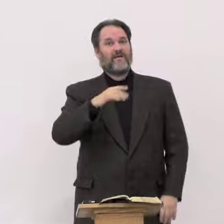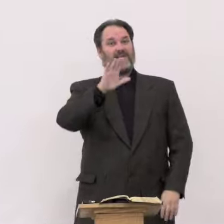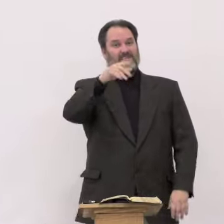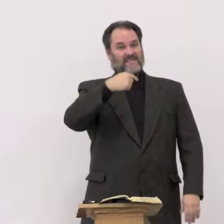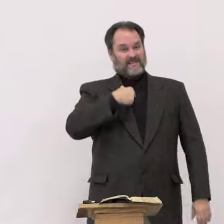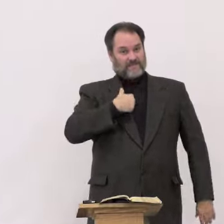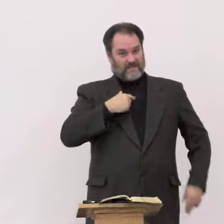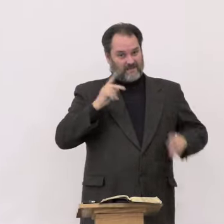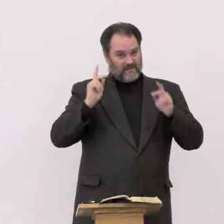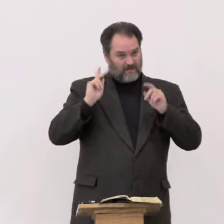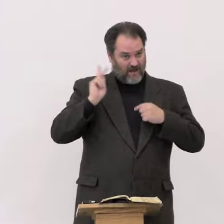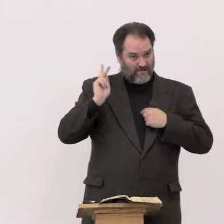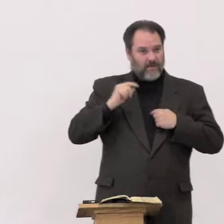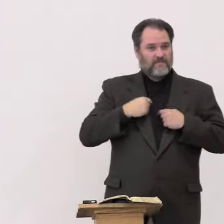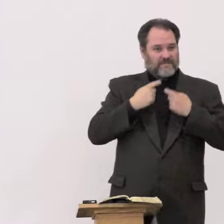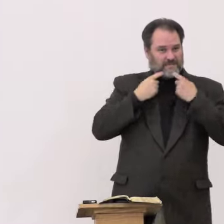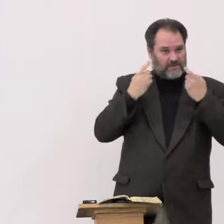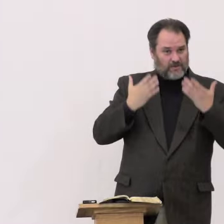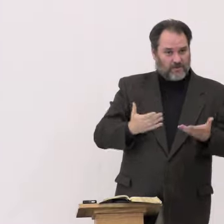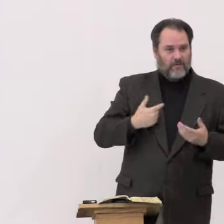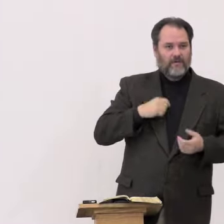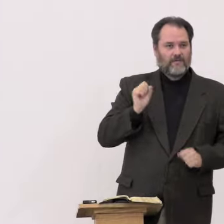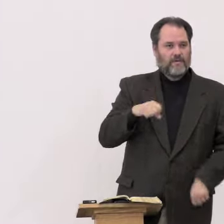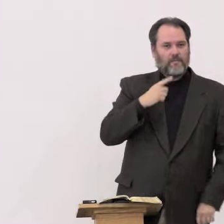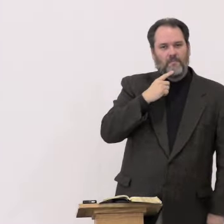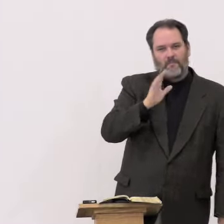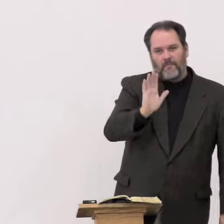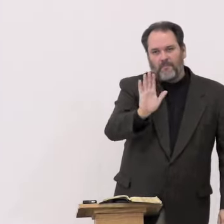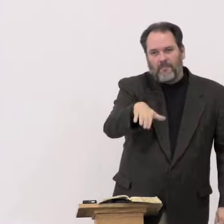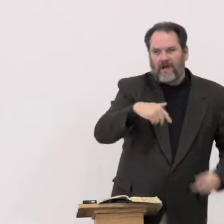the person was happy about it.